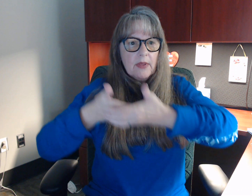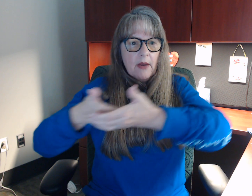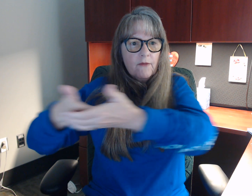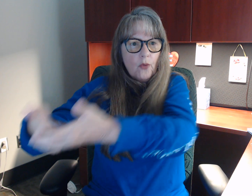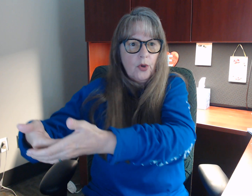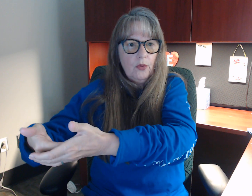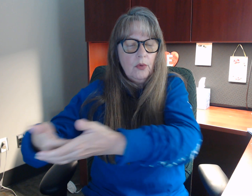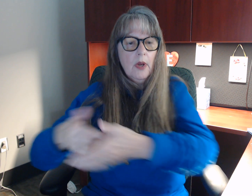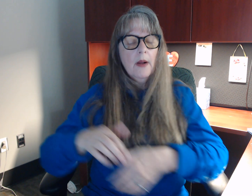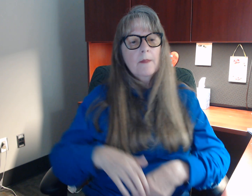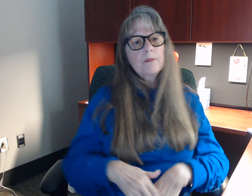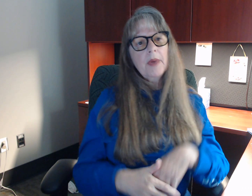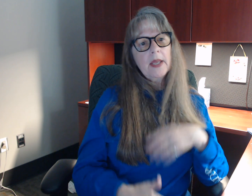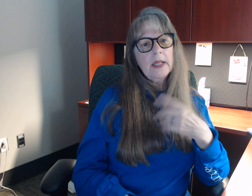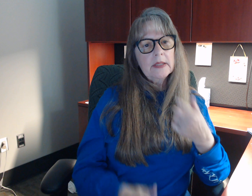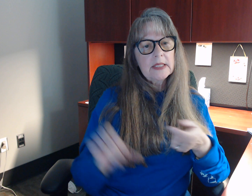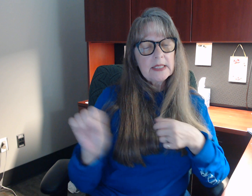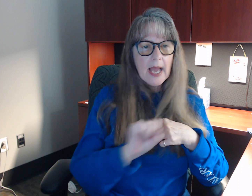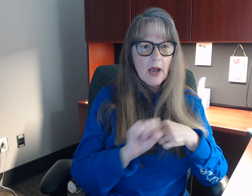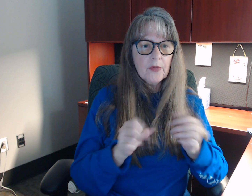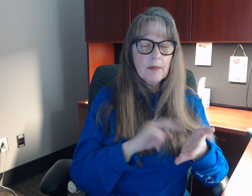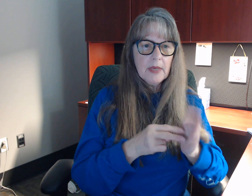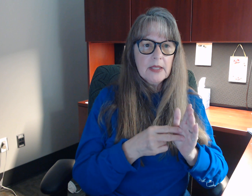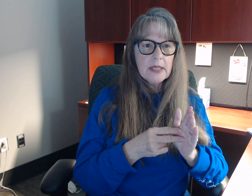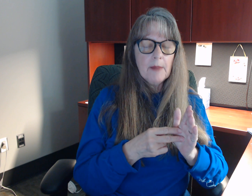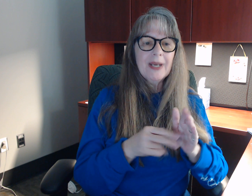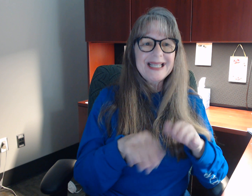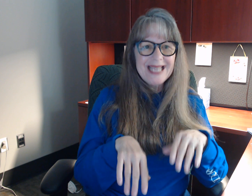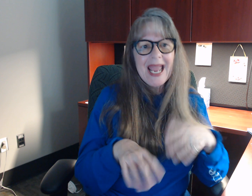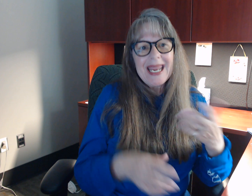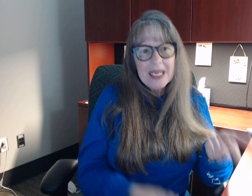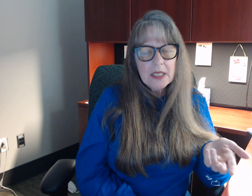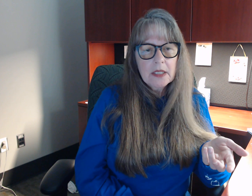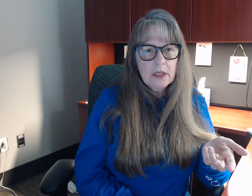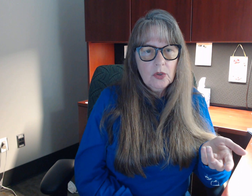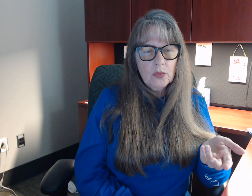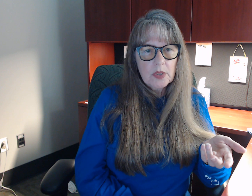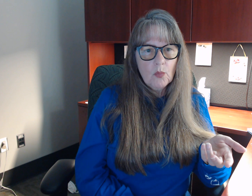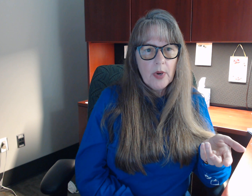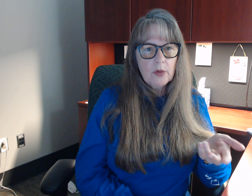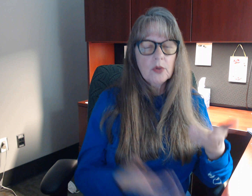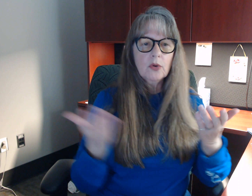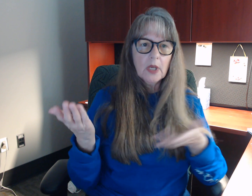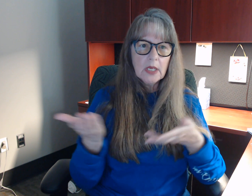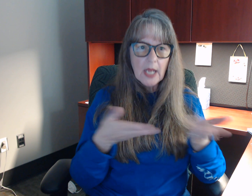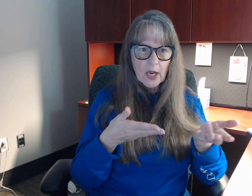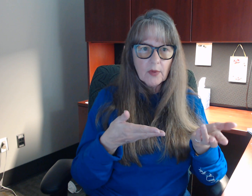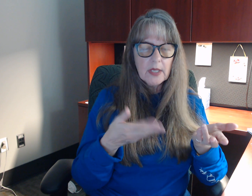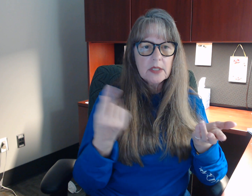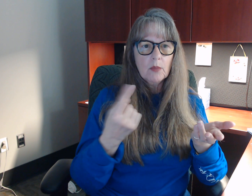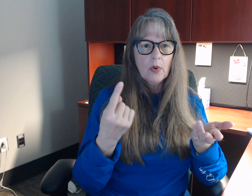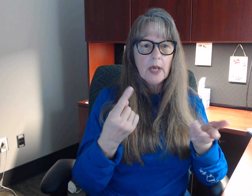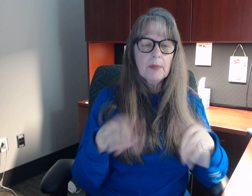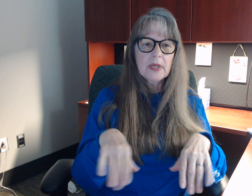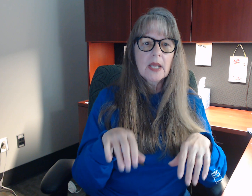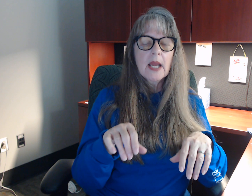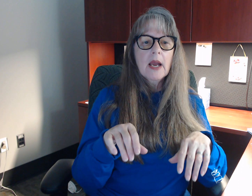for you. But in the South, it means I'm going to take you somewhere. So you can carry someone. I'm going